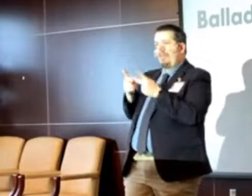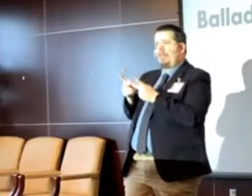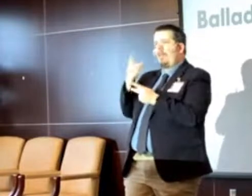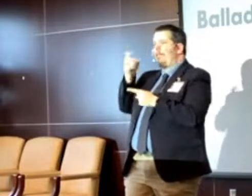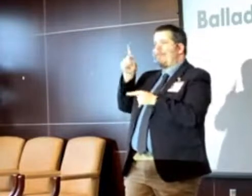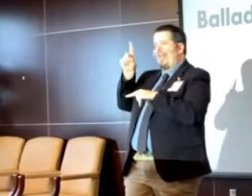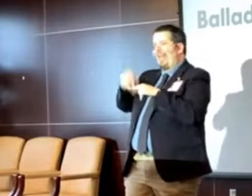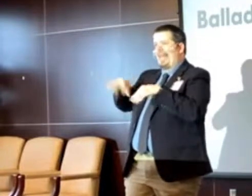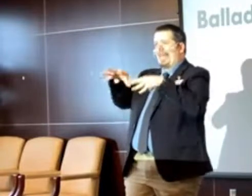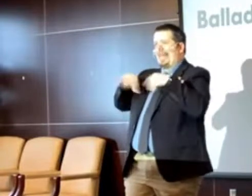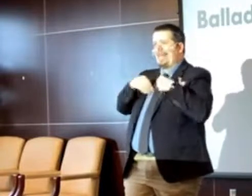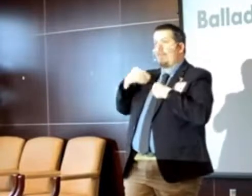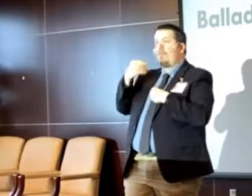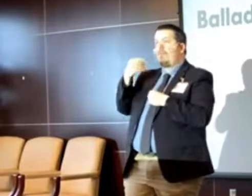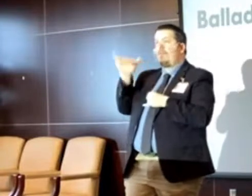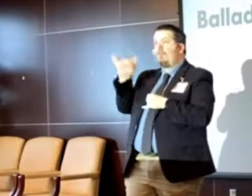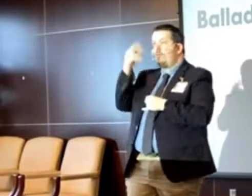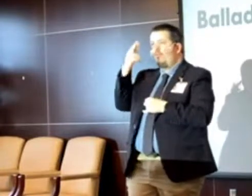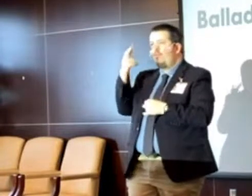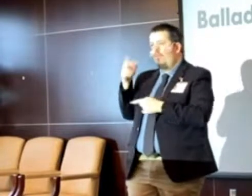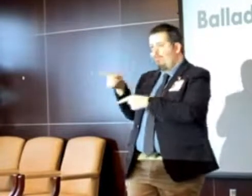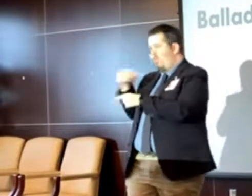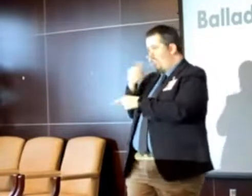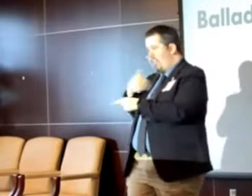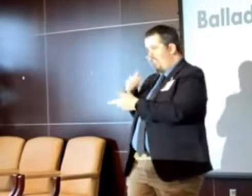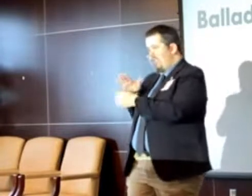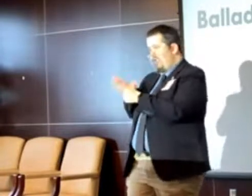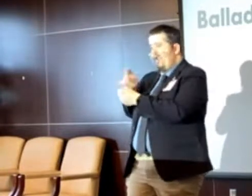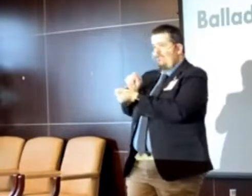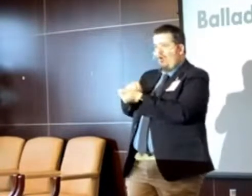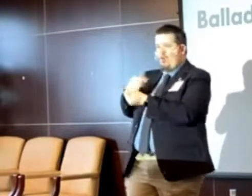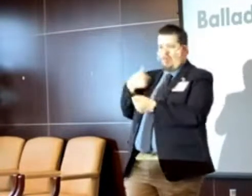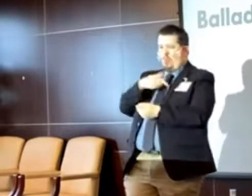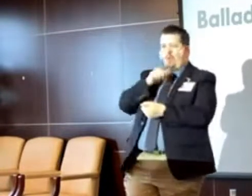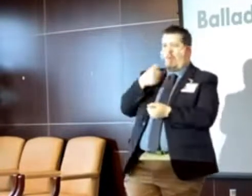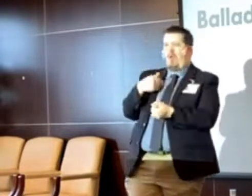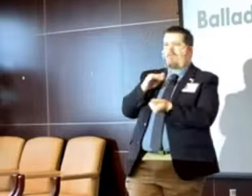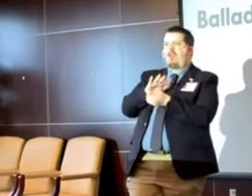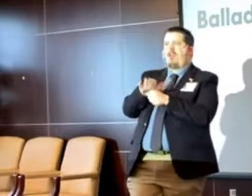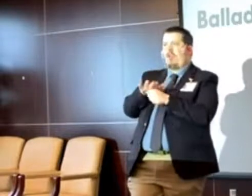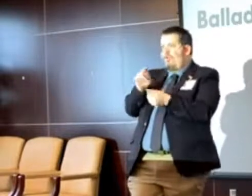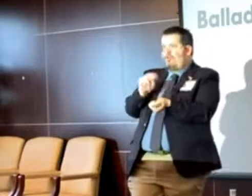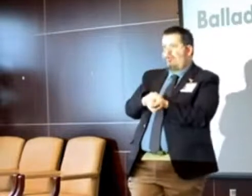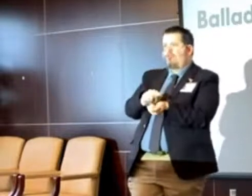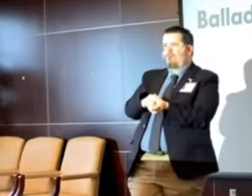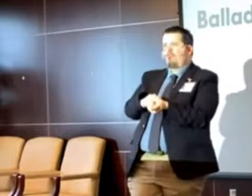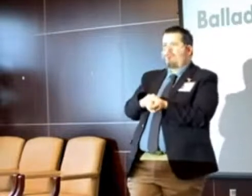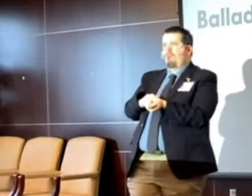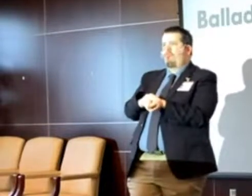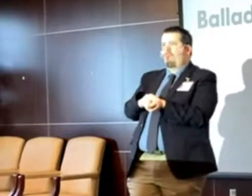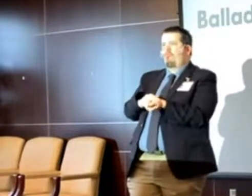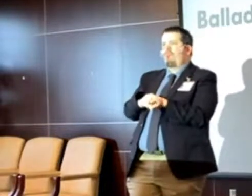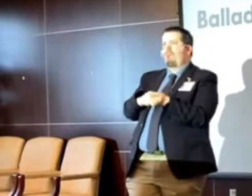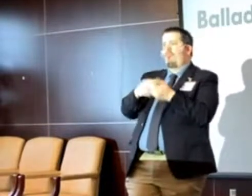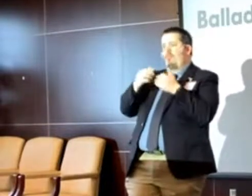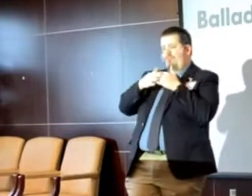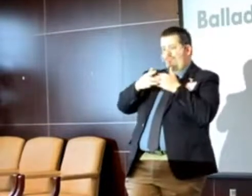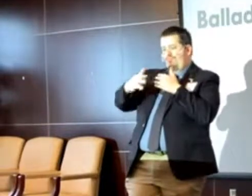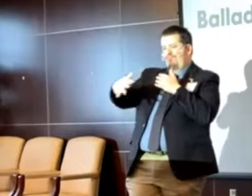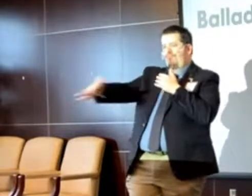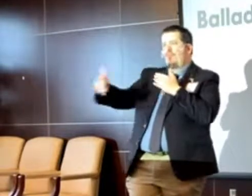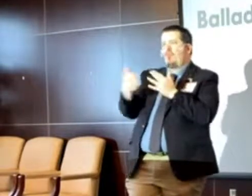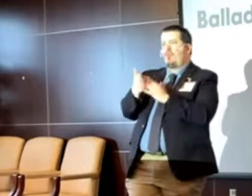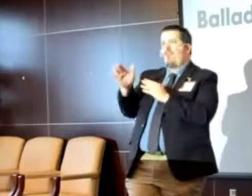they can't take the patients for the same reasons our nursing floors can't take patients from the emergency department. And you can see how this cascades throughout the